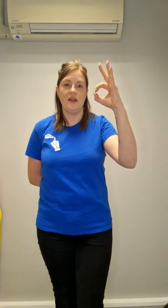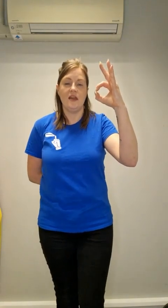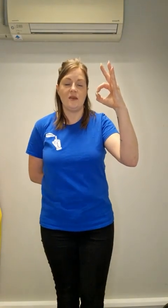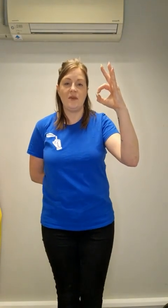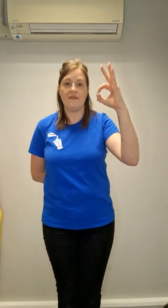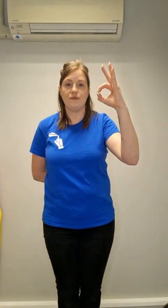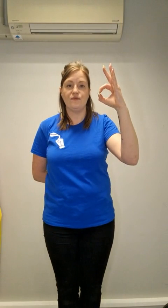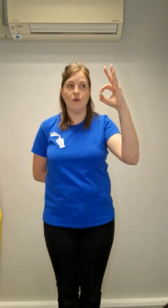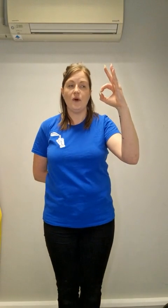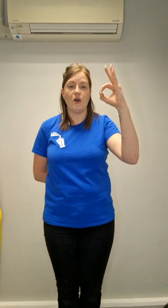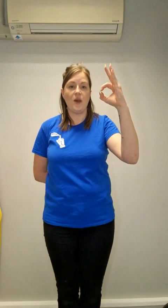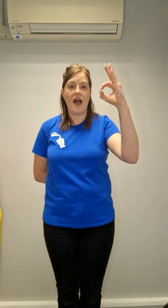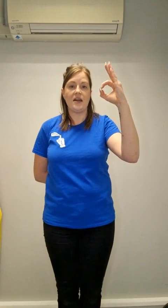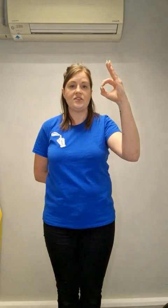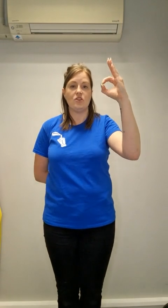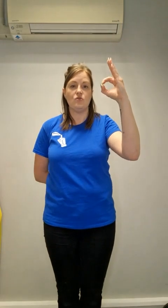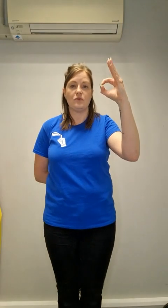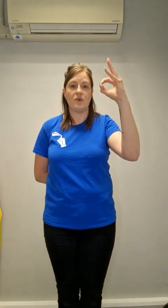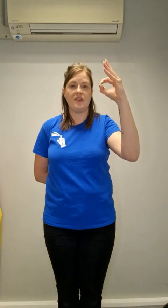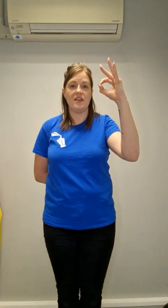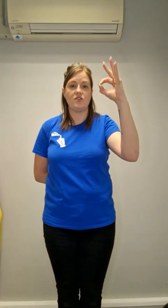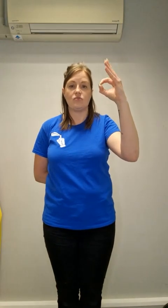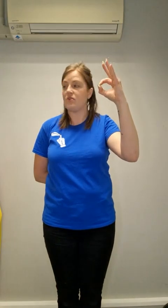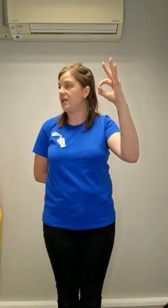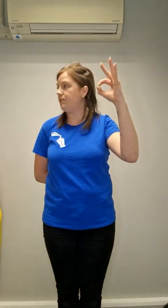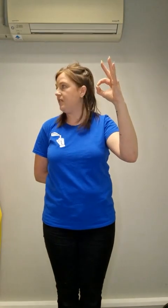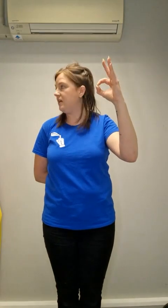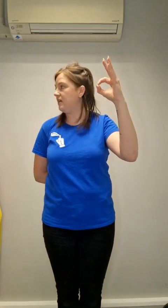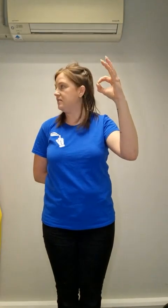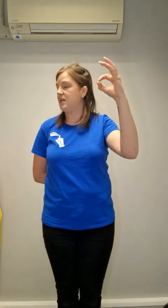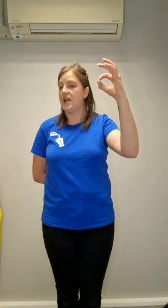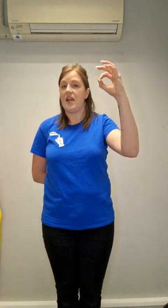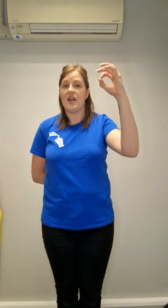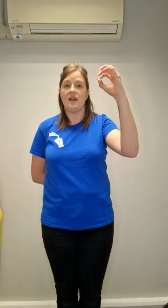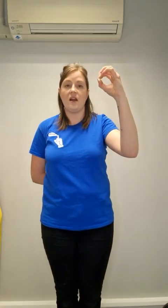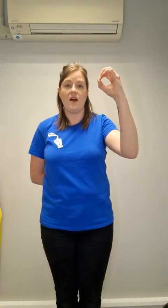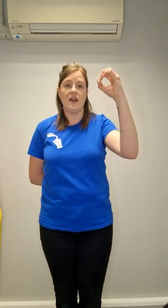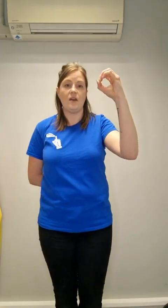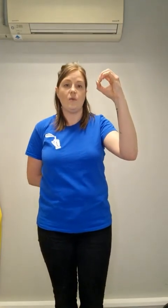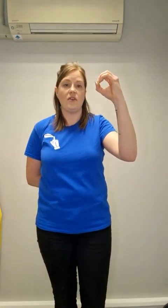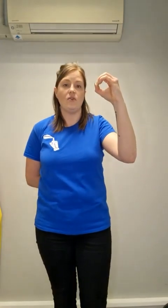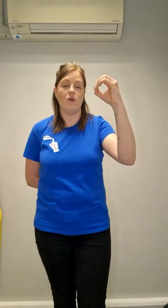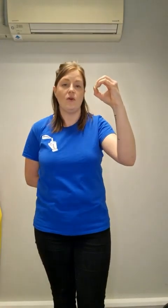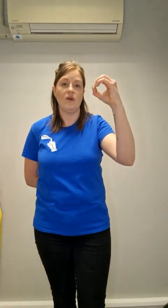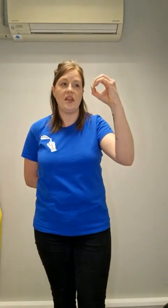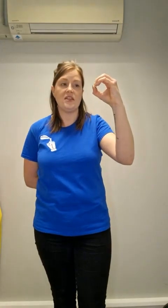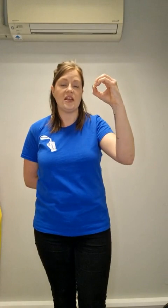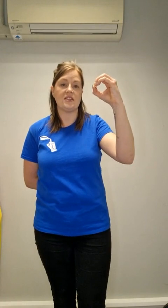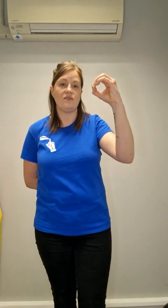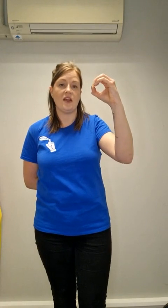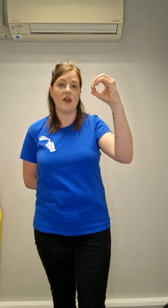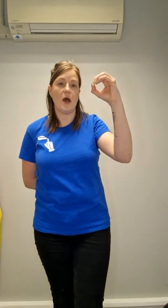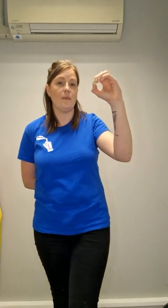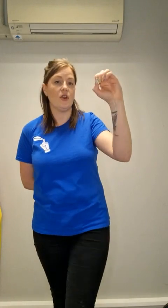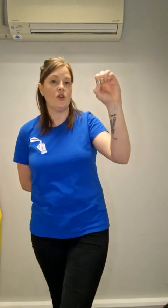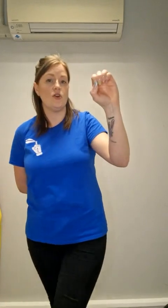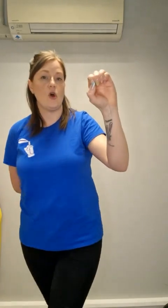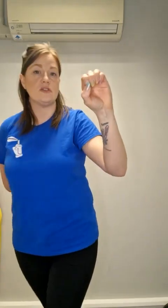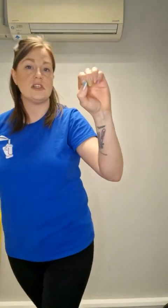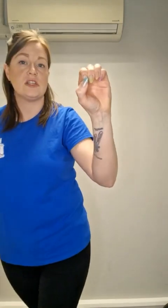Then we have a full O hand. You just bring these 3 fingers in line with your index finger, but not